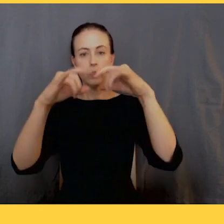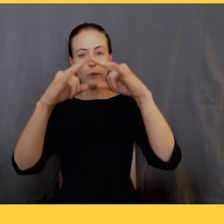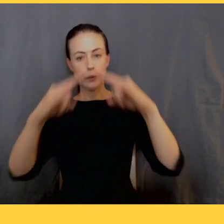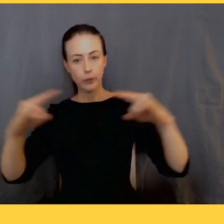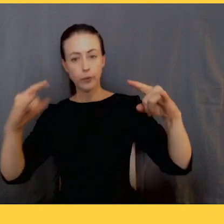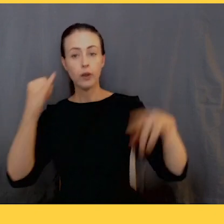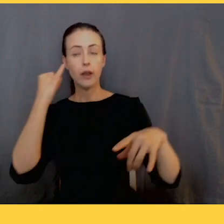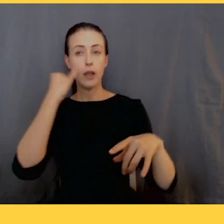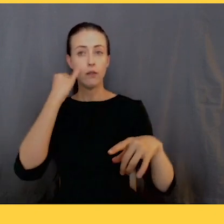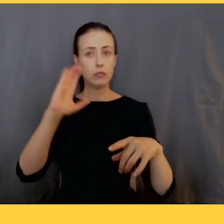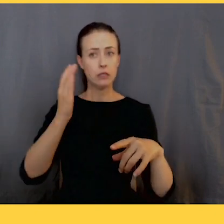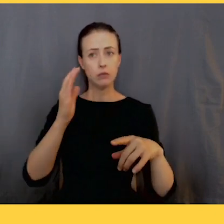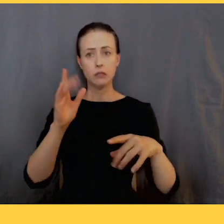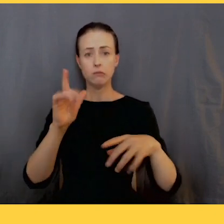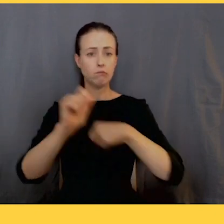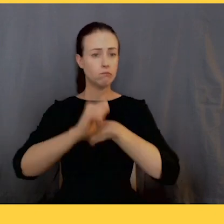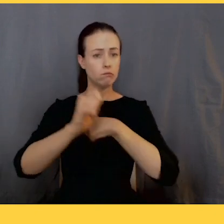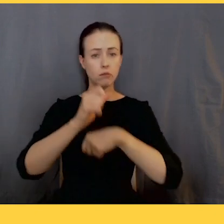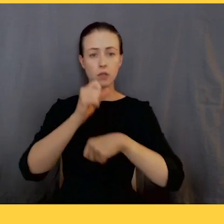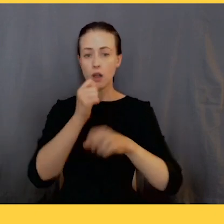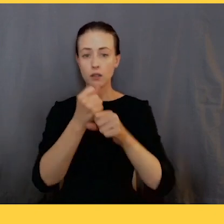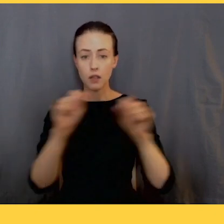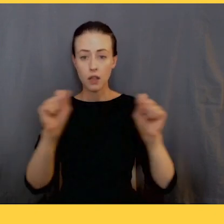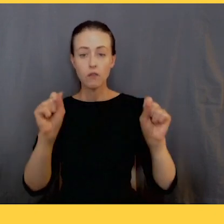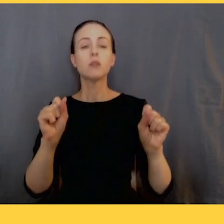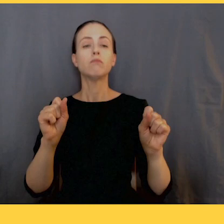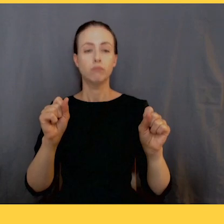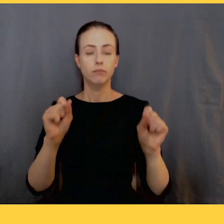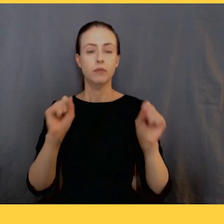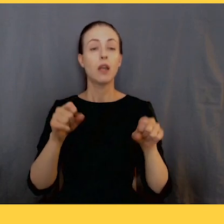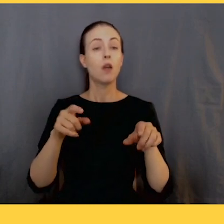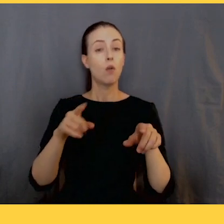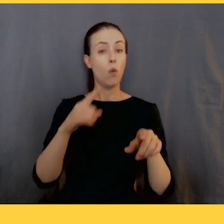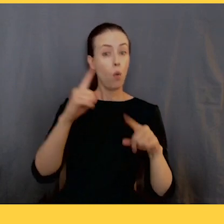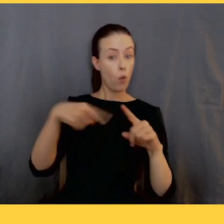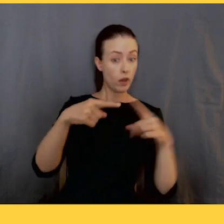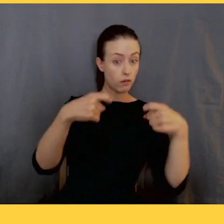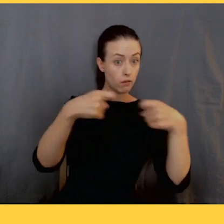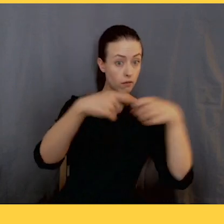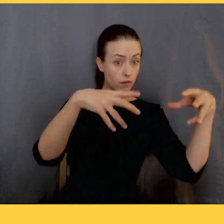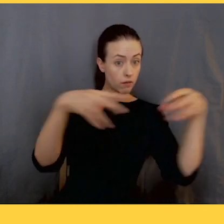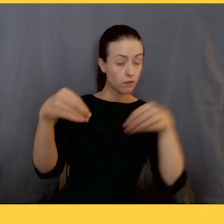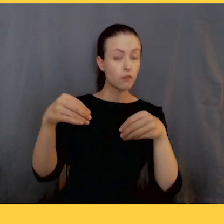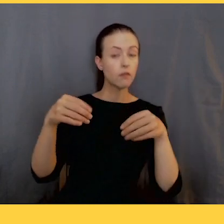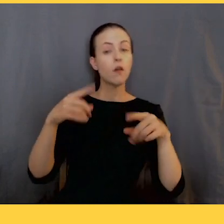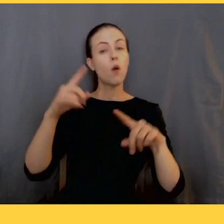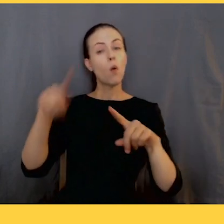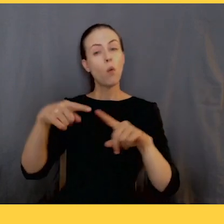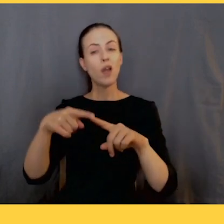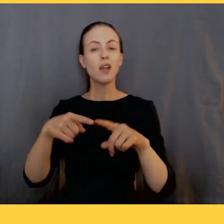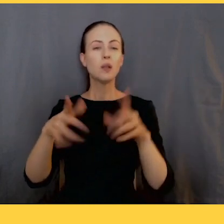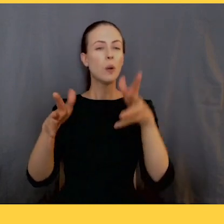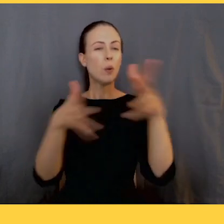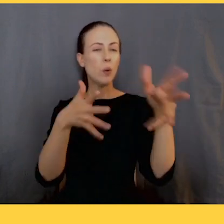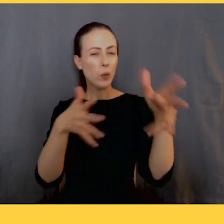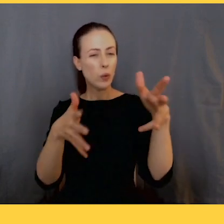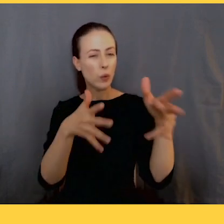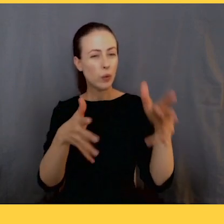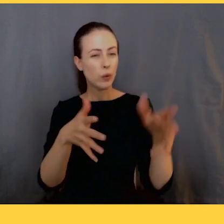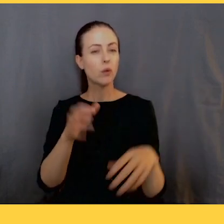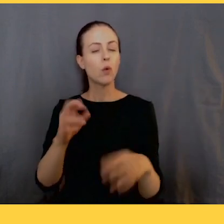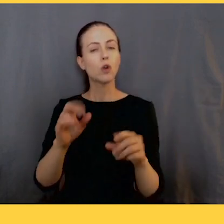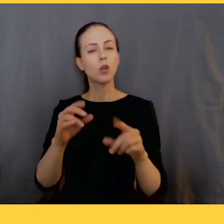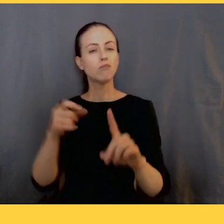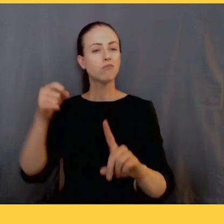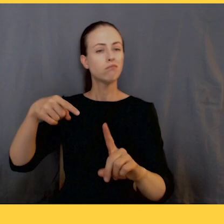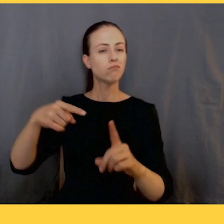an imminent danger to public safety. It is used during elevated fire conditions, and it primarily impacts circuits in high